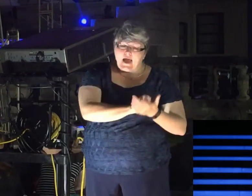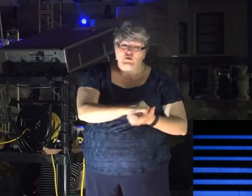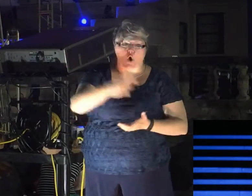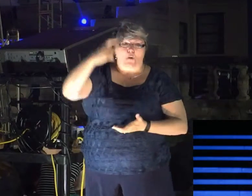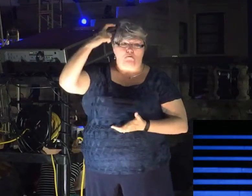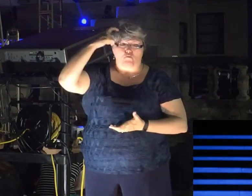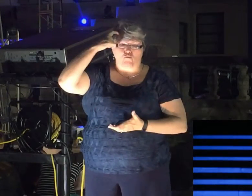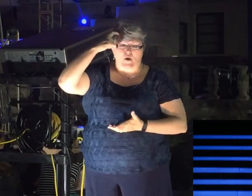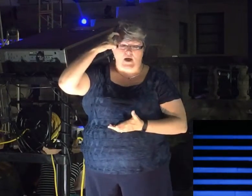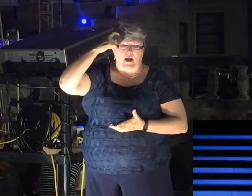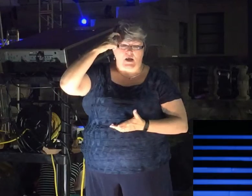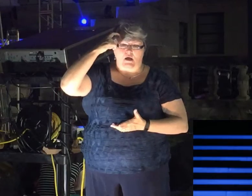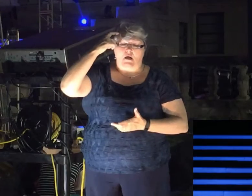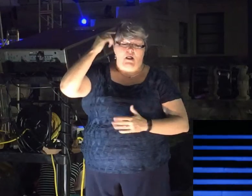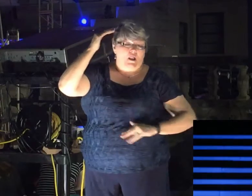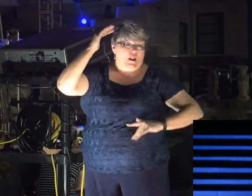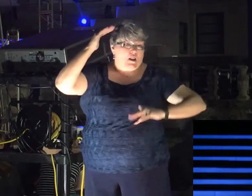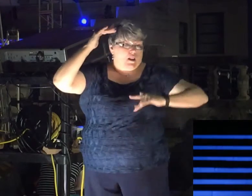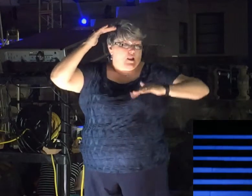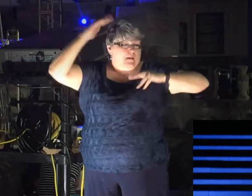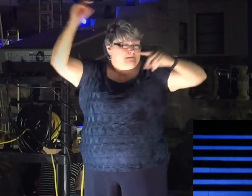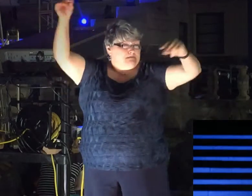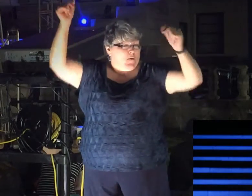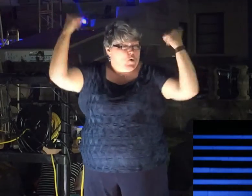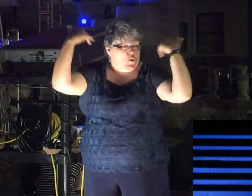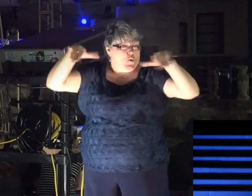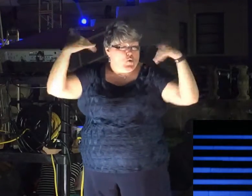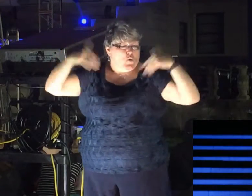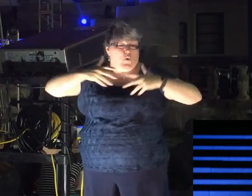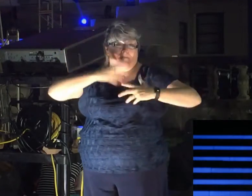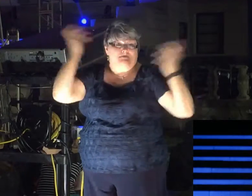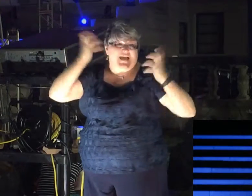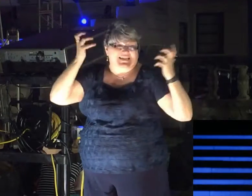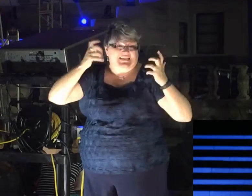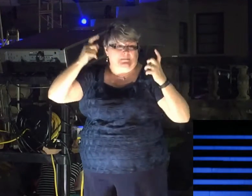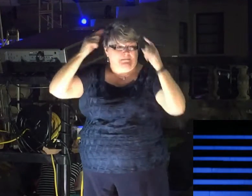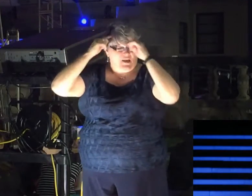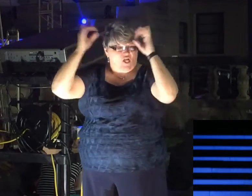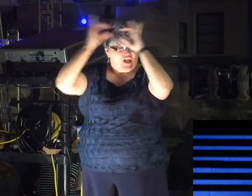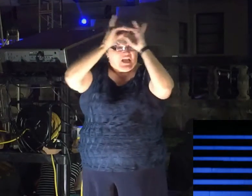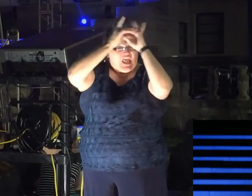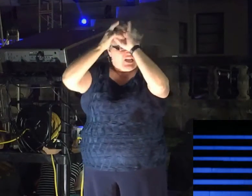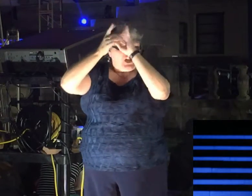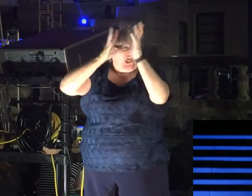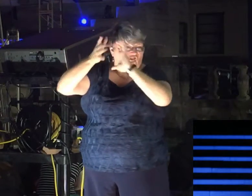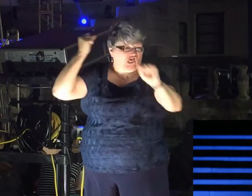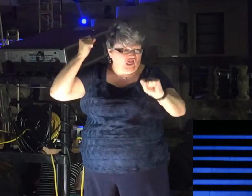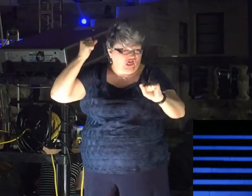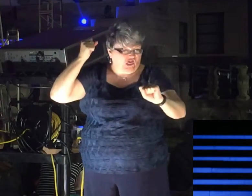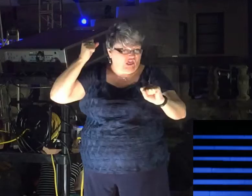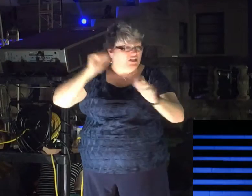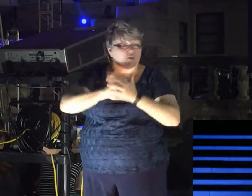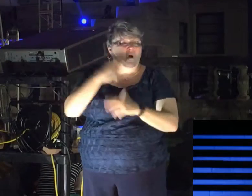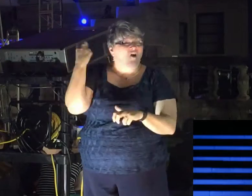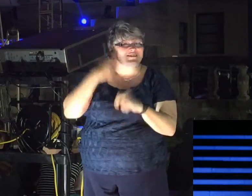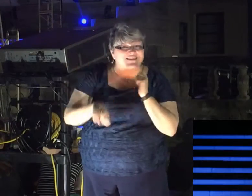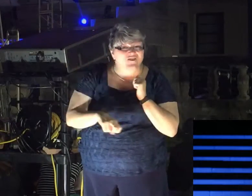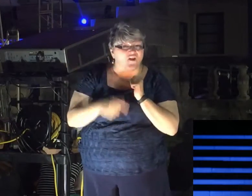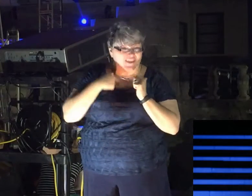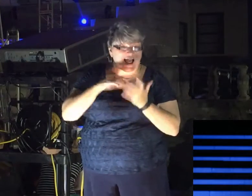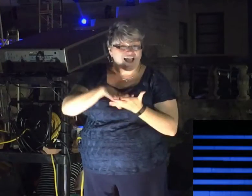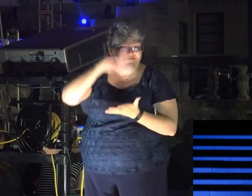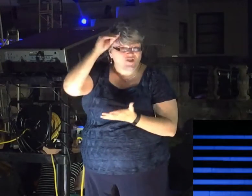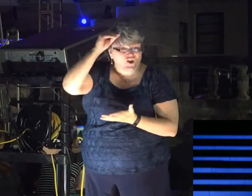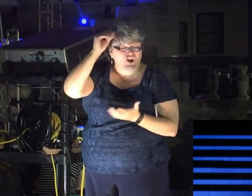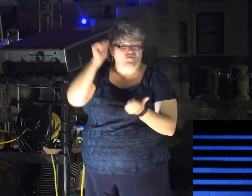cocaine, it takes your brain up to 1,000. Bing, that was amazing, but it fries the circuits. And so what is the